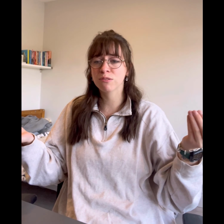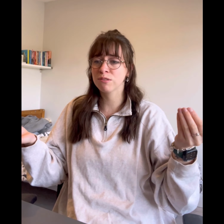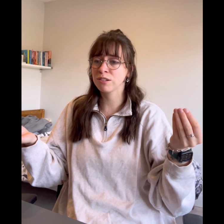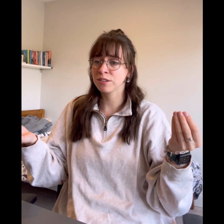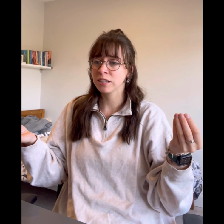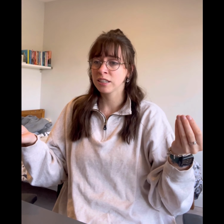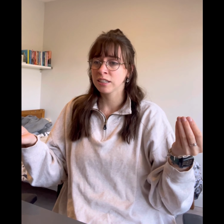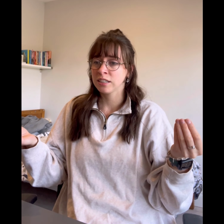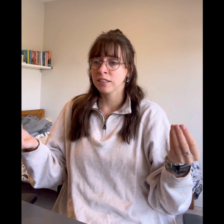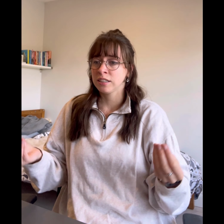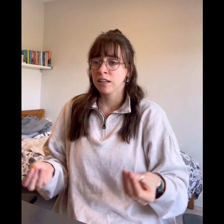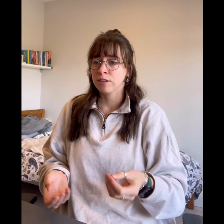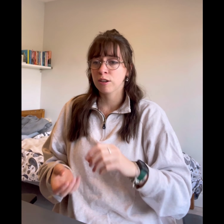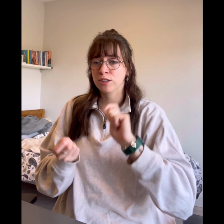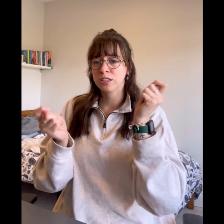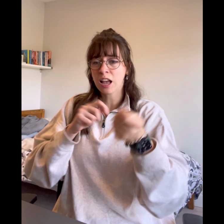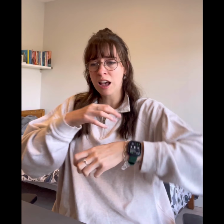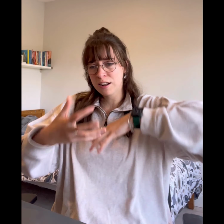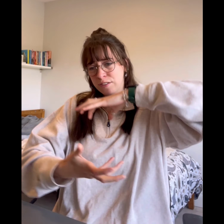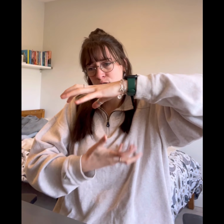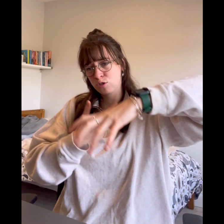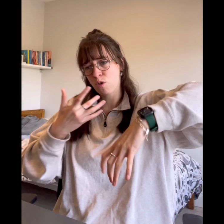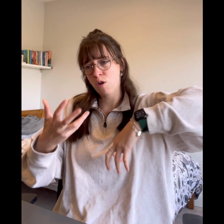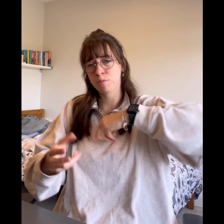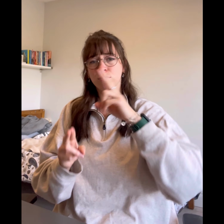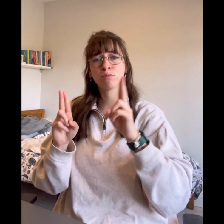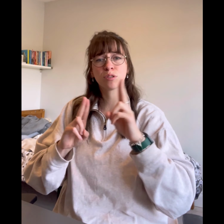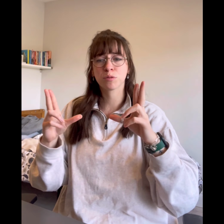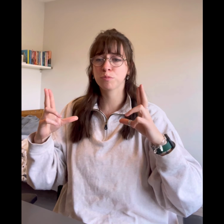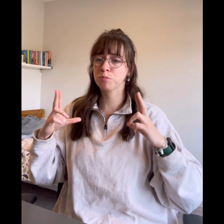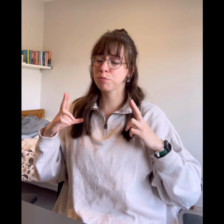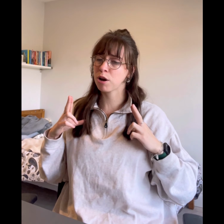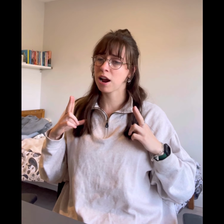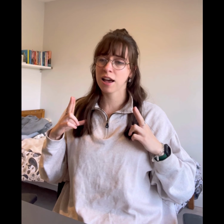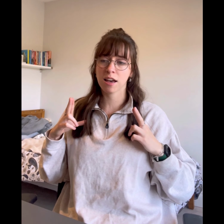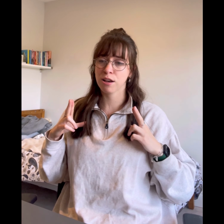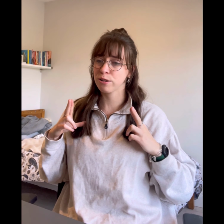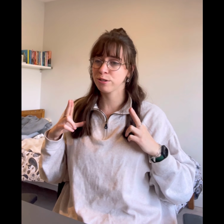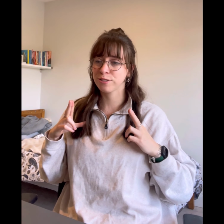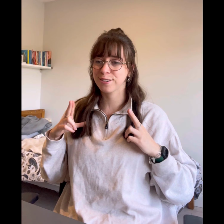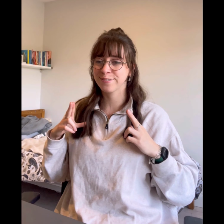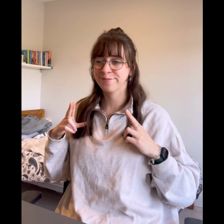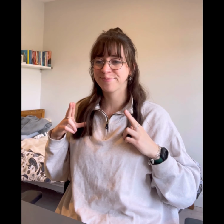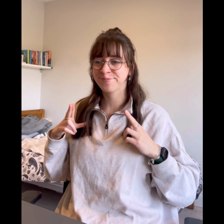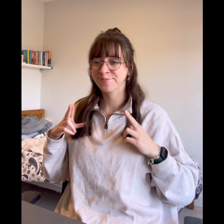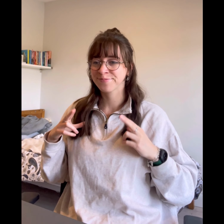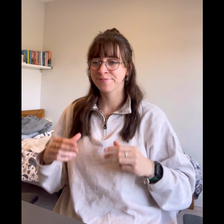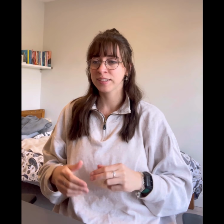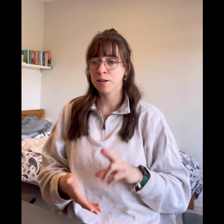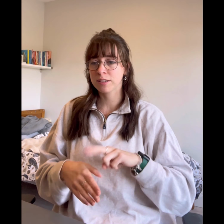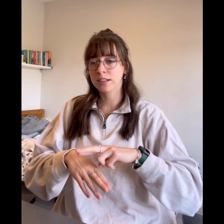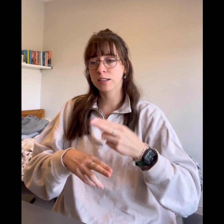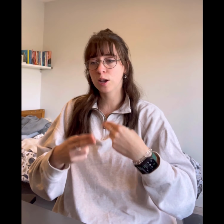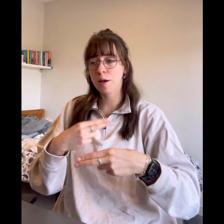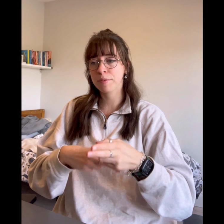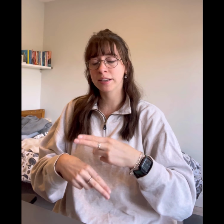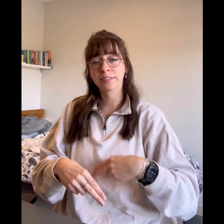out. You're on the other side of the storm now, you should be so proud. Better days are